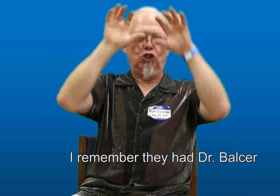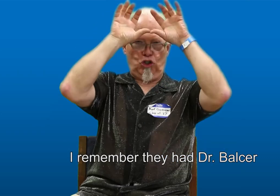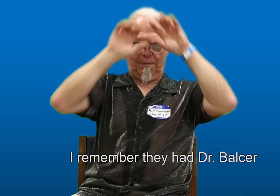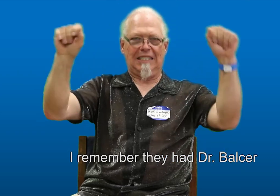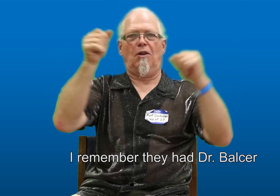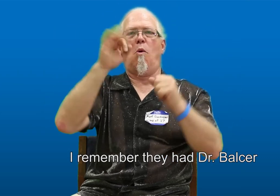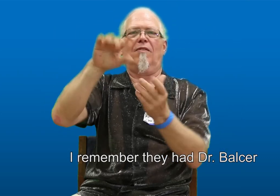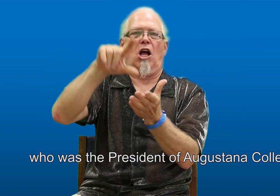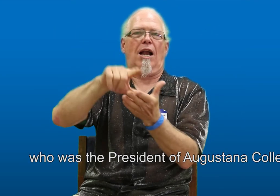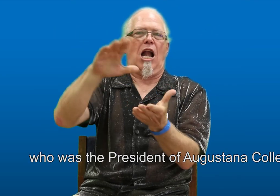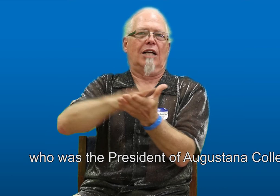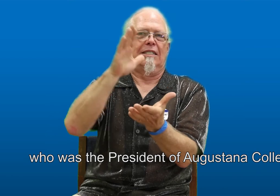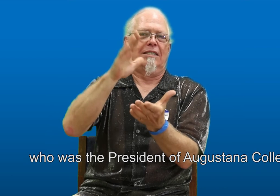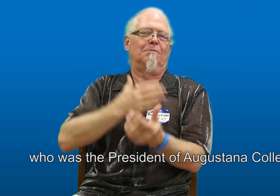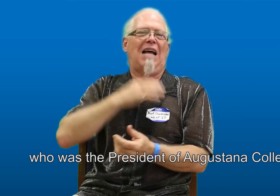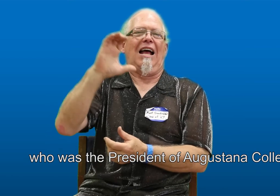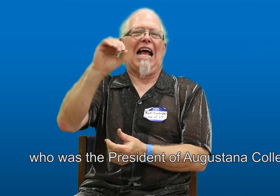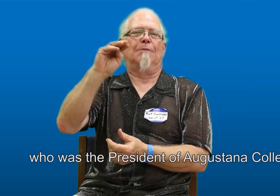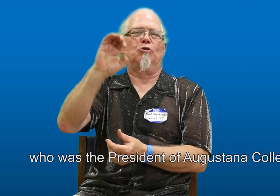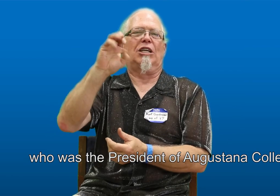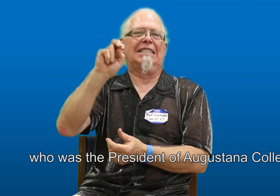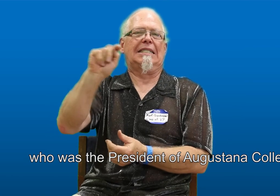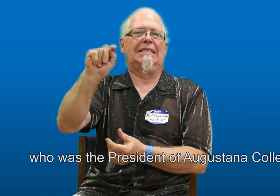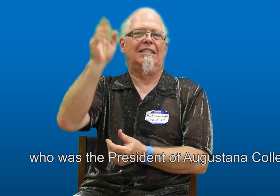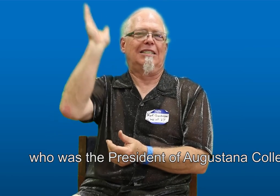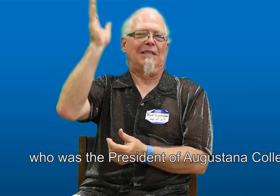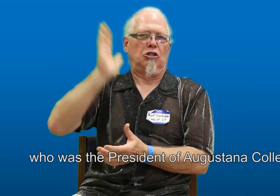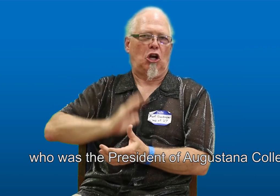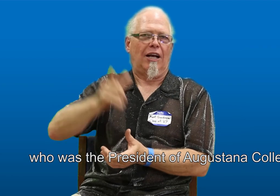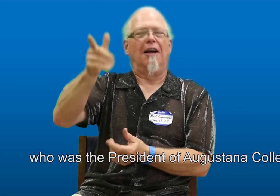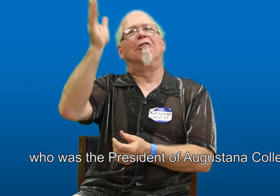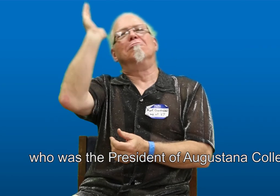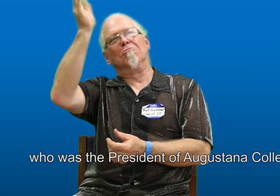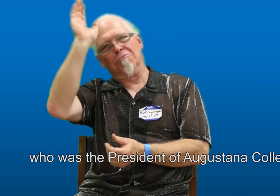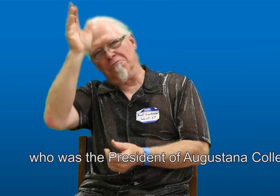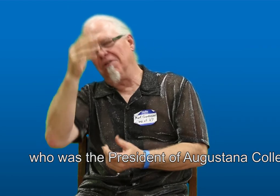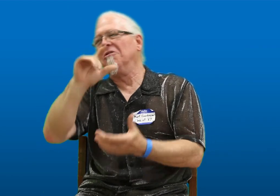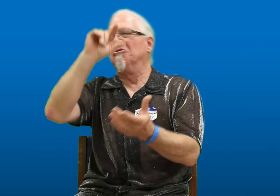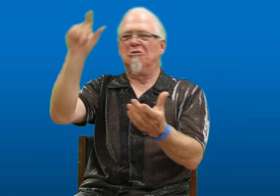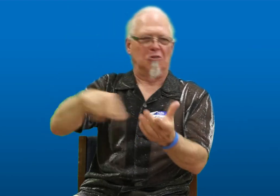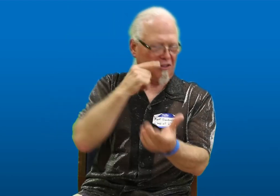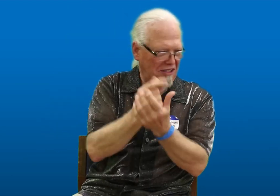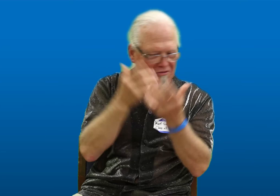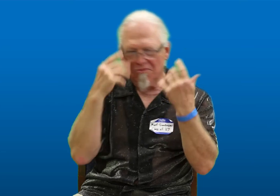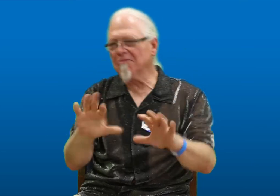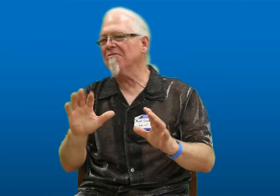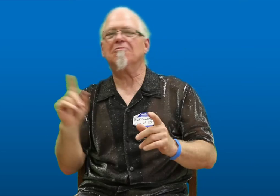they had Balzer, who was the president of Gallaudet College, or excuse me, Augustana